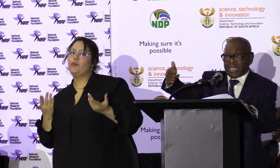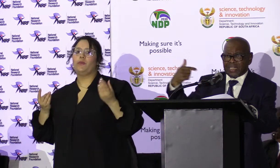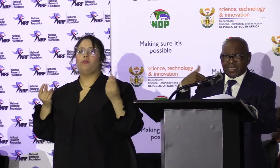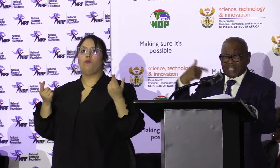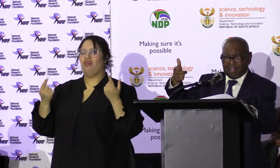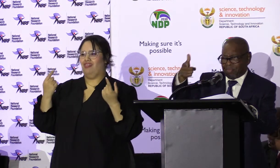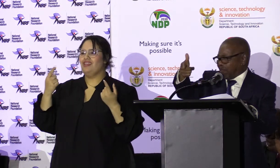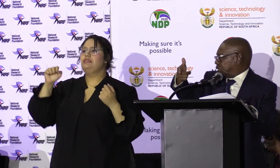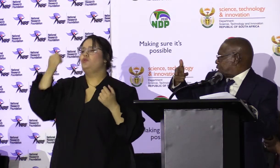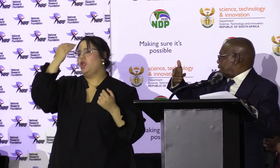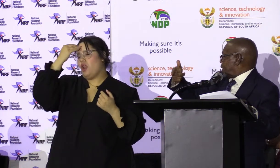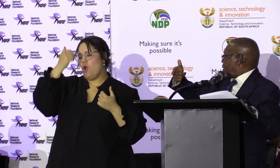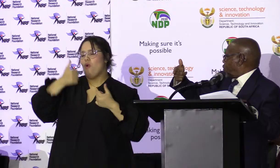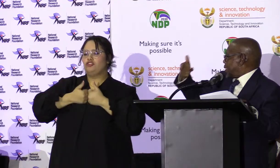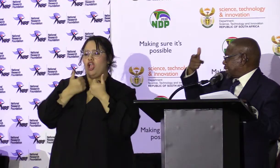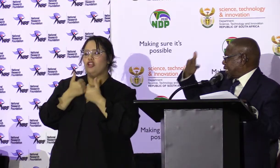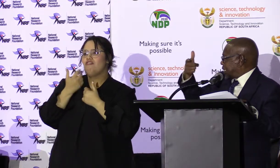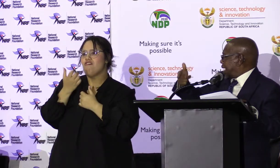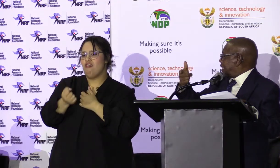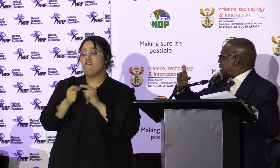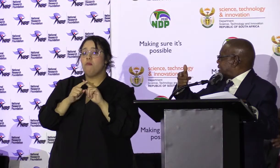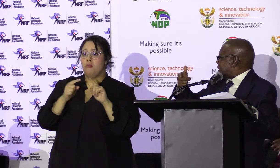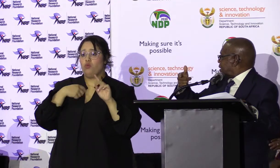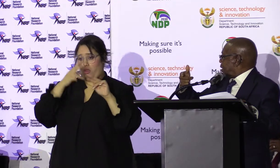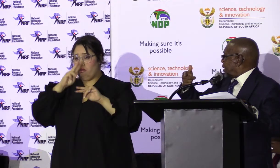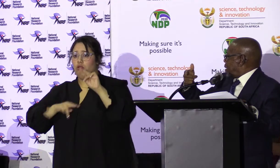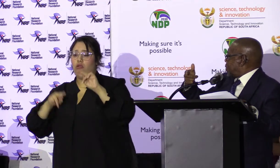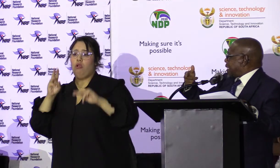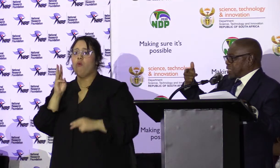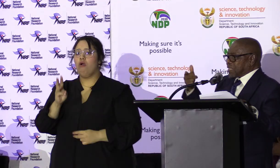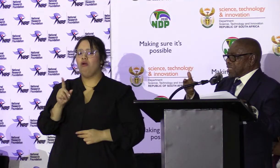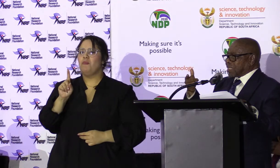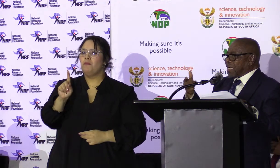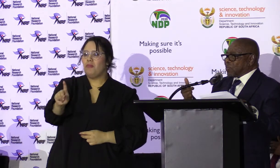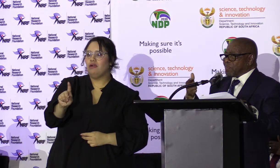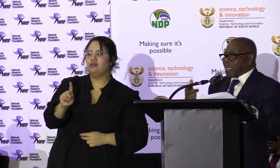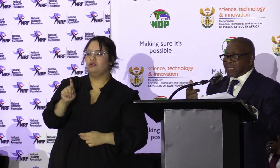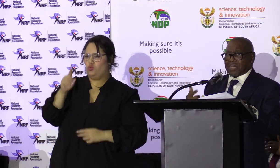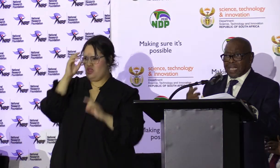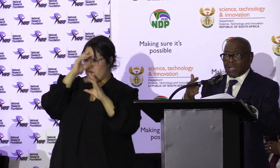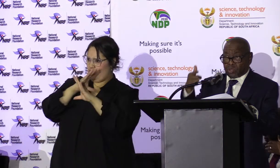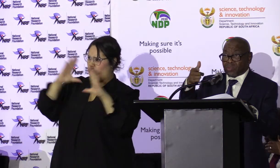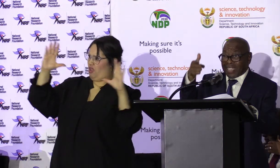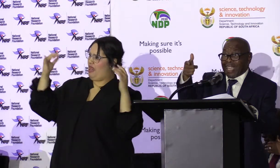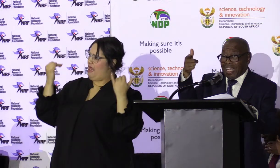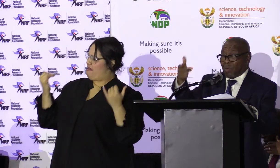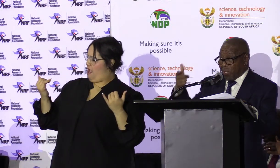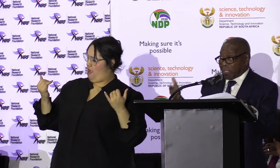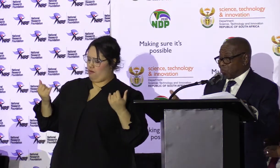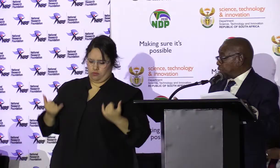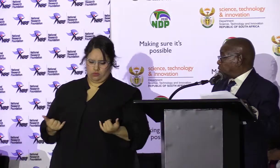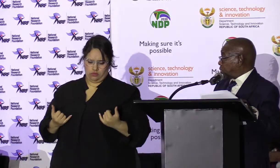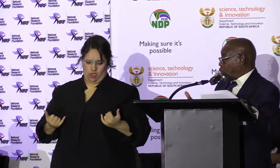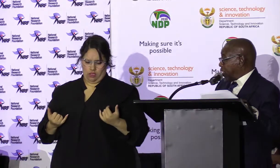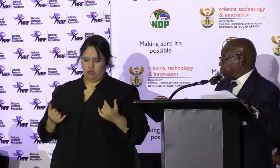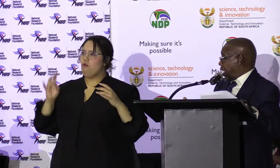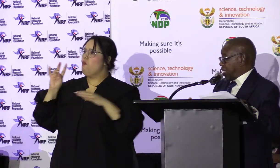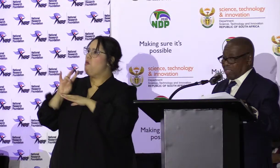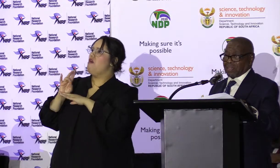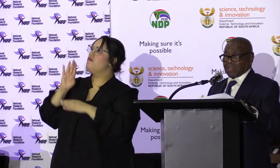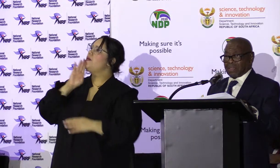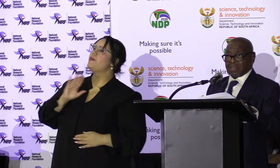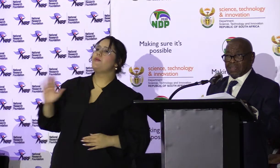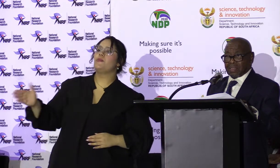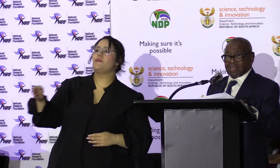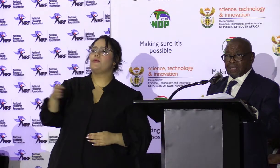course, that's a challenge as government we must address. But can you imagine now, today, a world without the